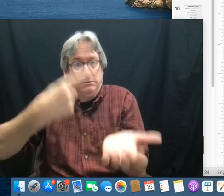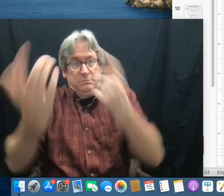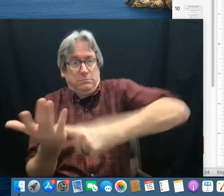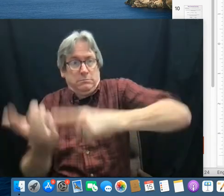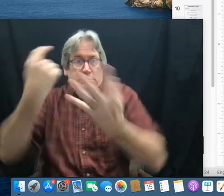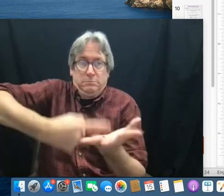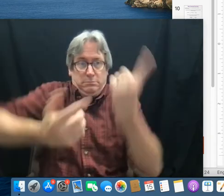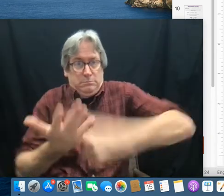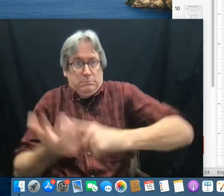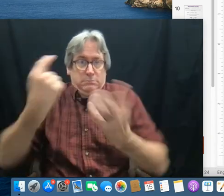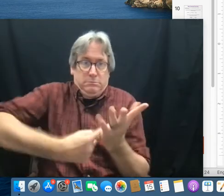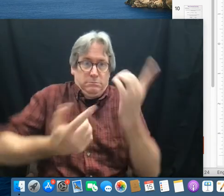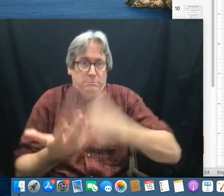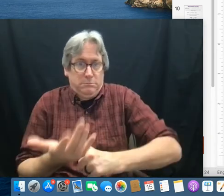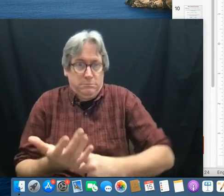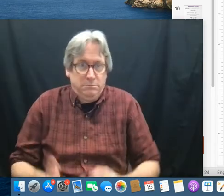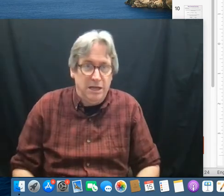skills